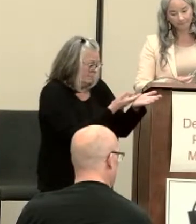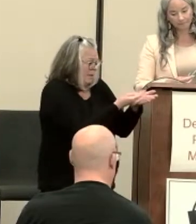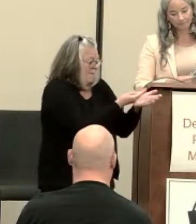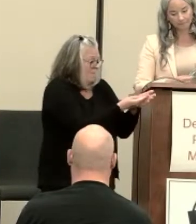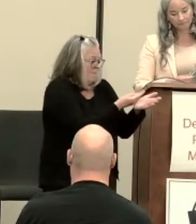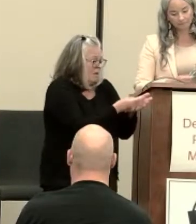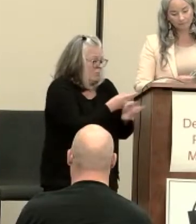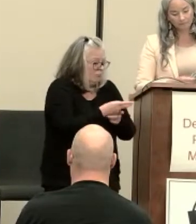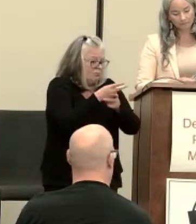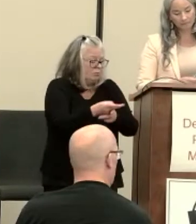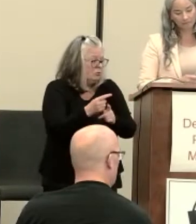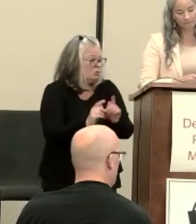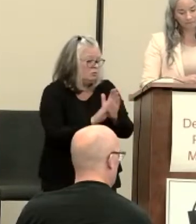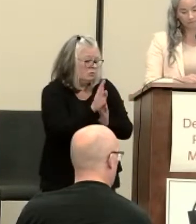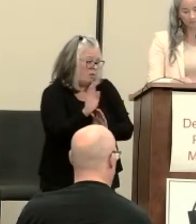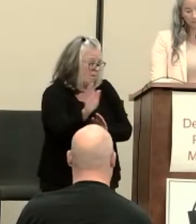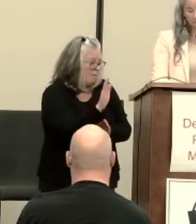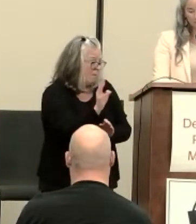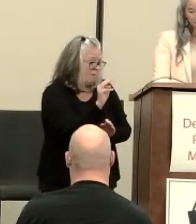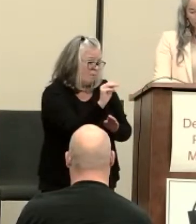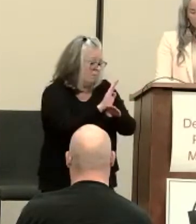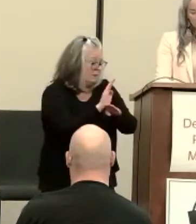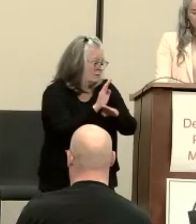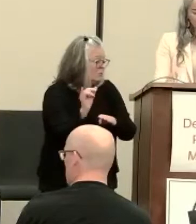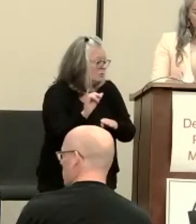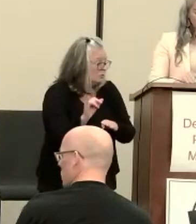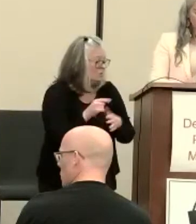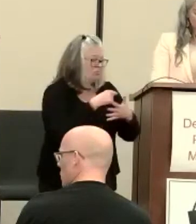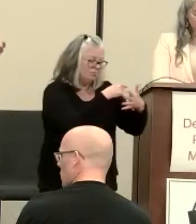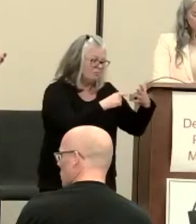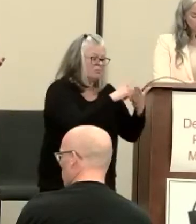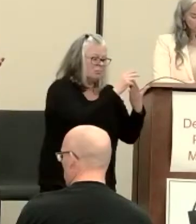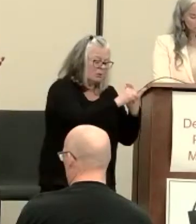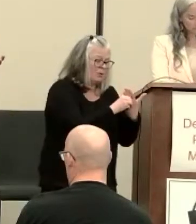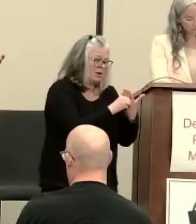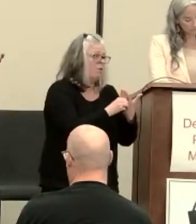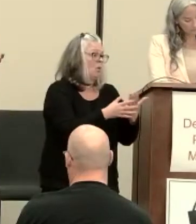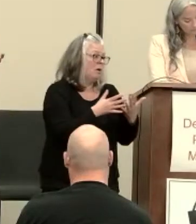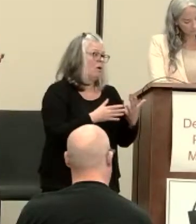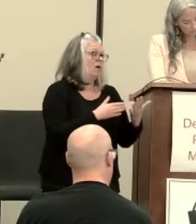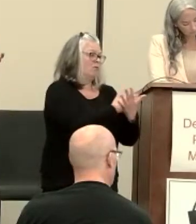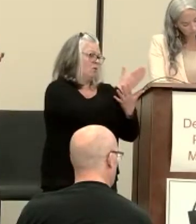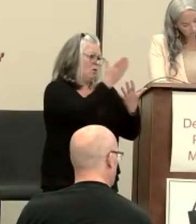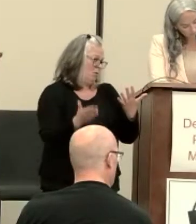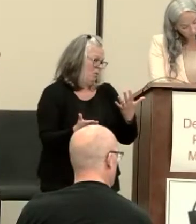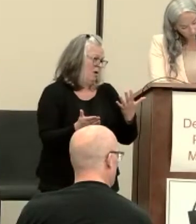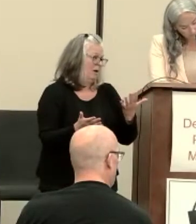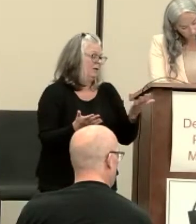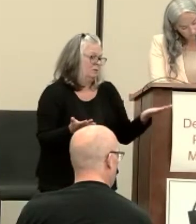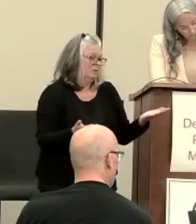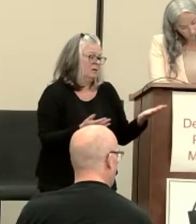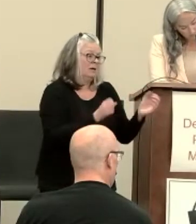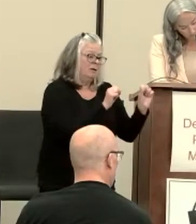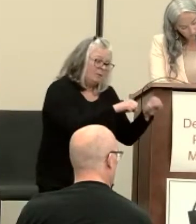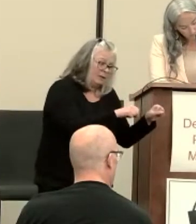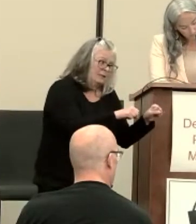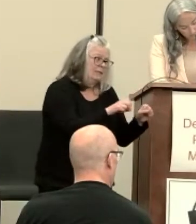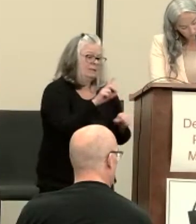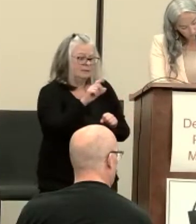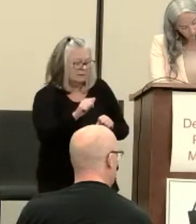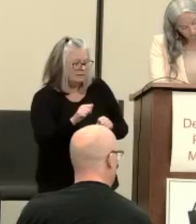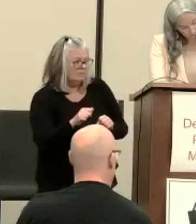as well and build their own businesses. These are all, so we want to do it across the whole range of ability and